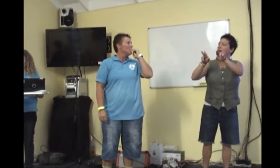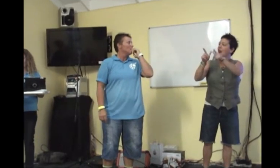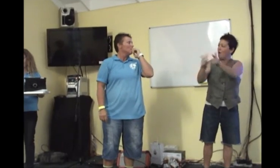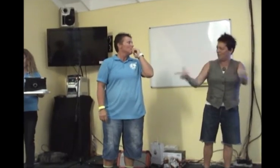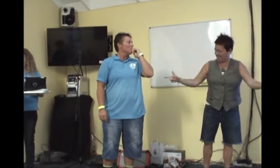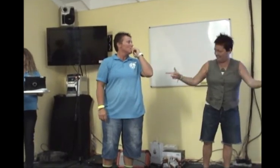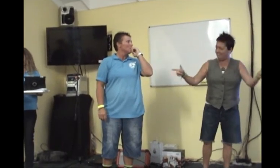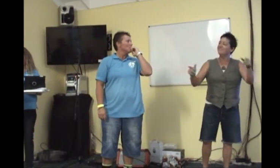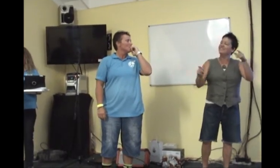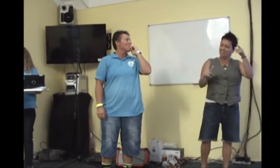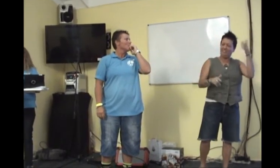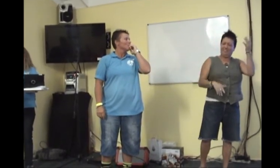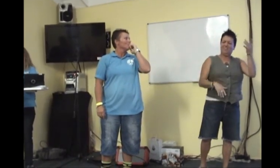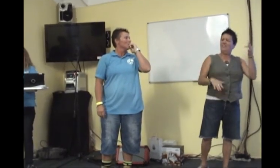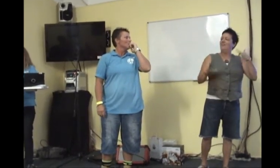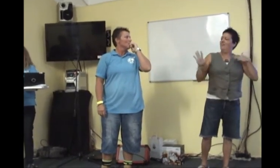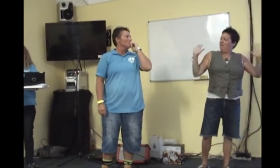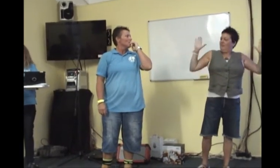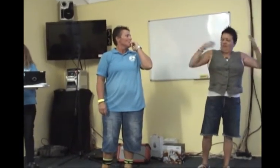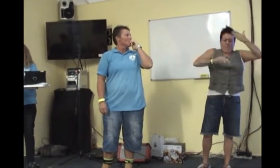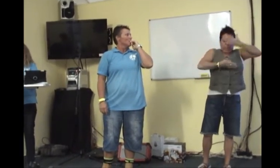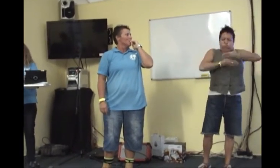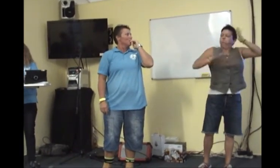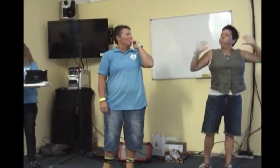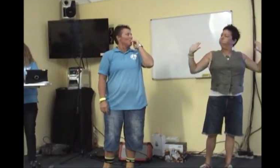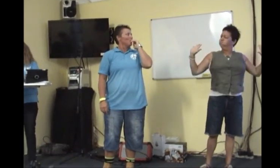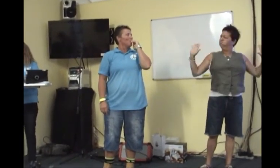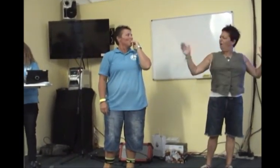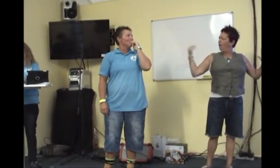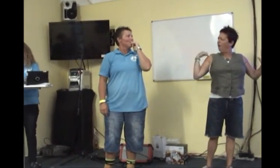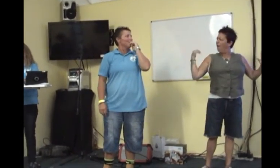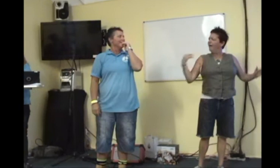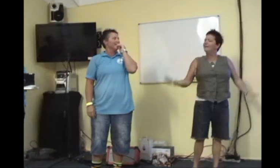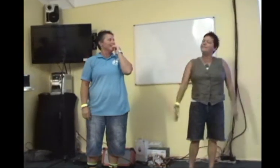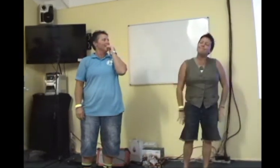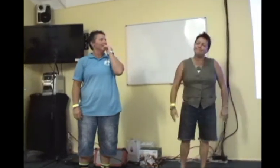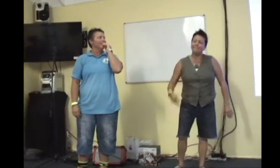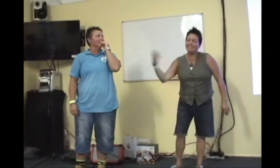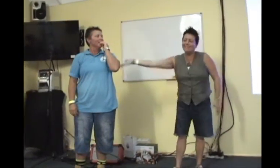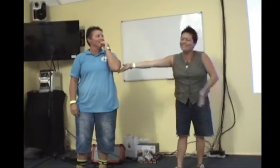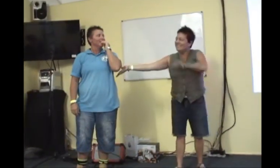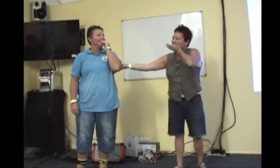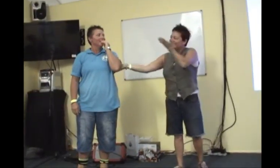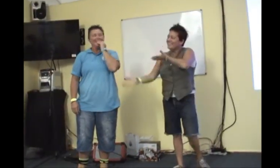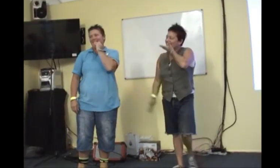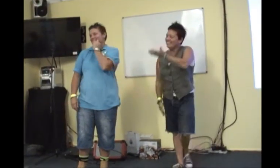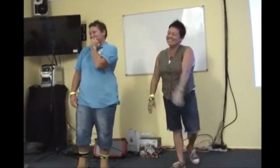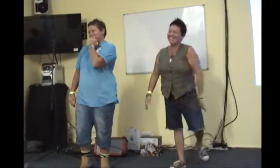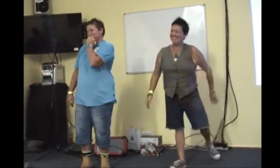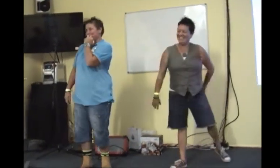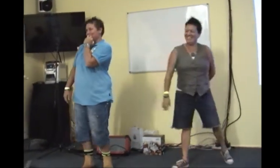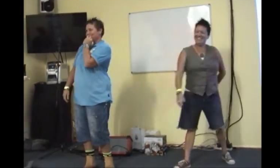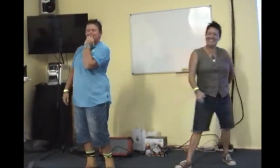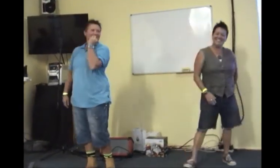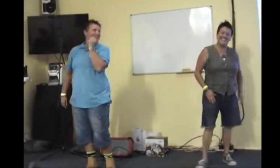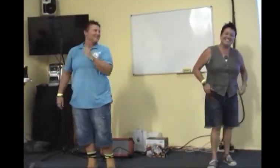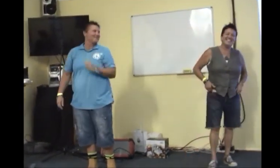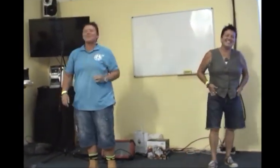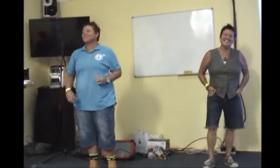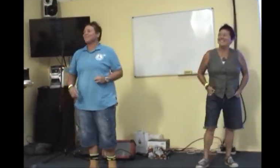Auslan bilingual classes, so I thought, no, this is time for me. And so Tania gave me a little bit of a tap on the shoulder to come along today, so that's